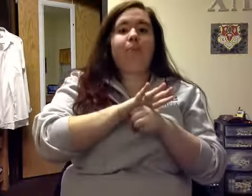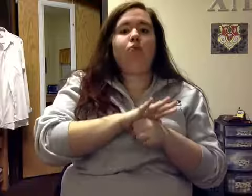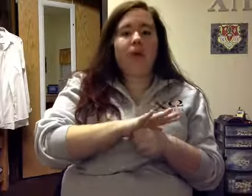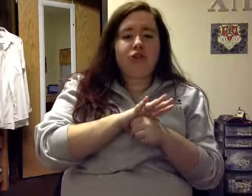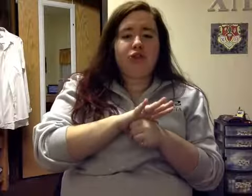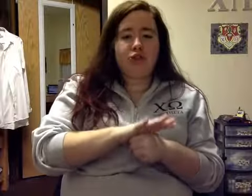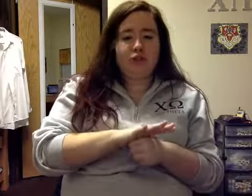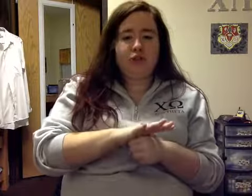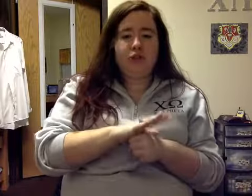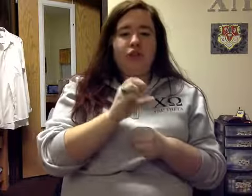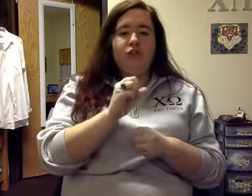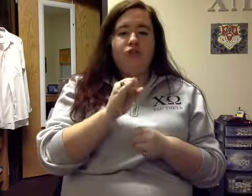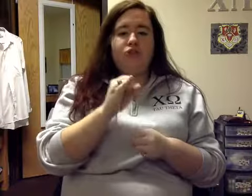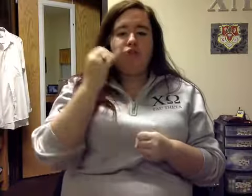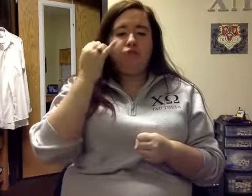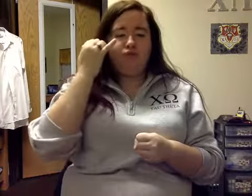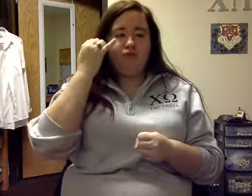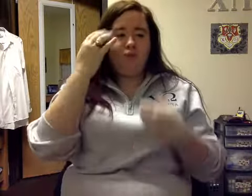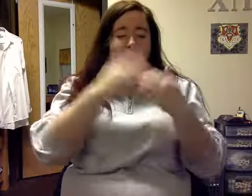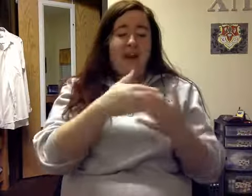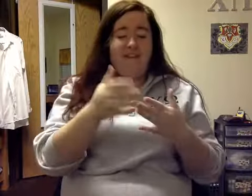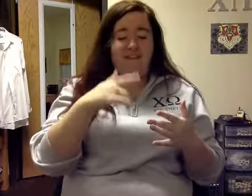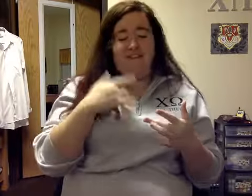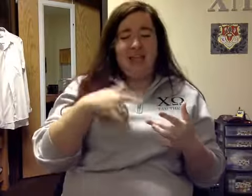colon feel like either a gas cramp or air movement.